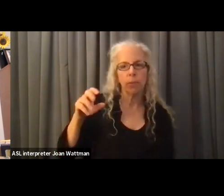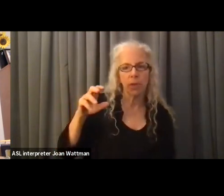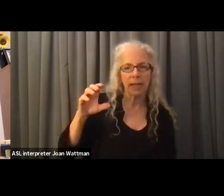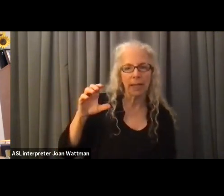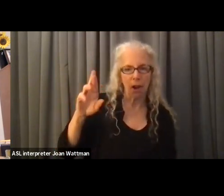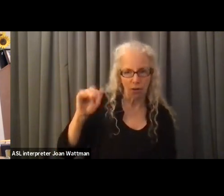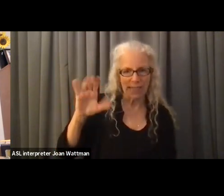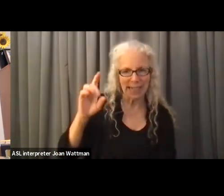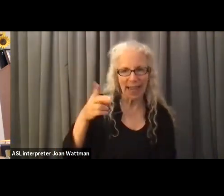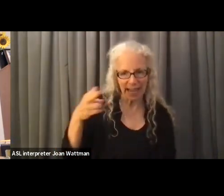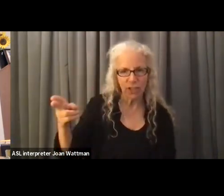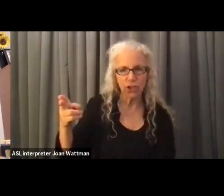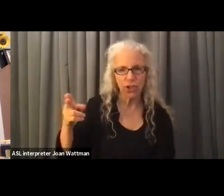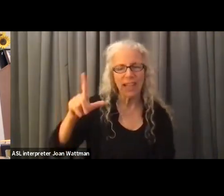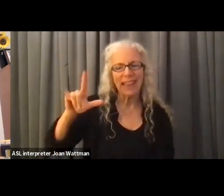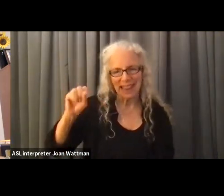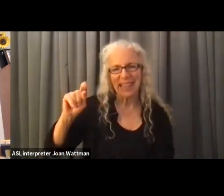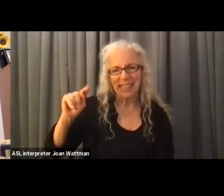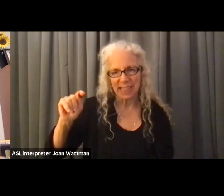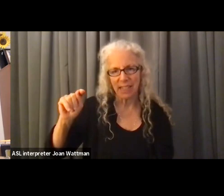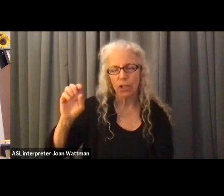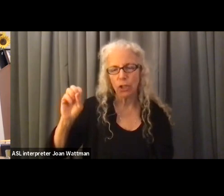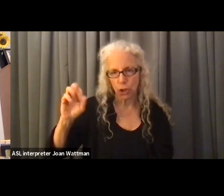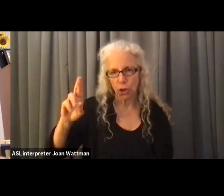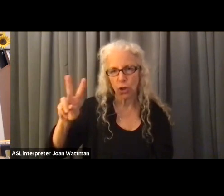that we would like to begin a discussion about